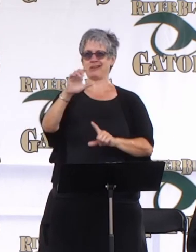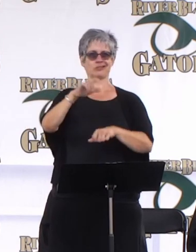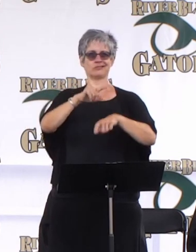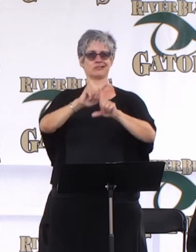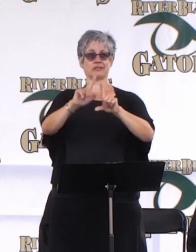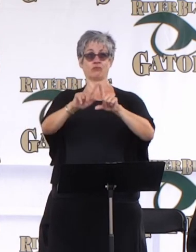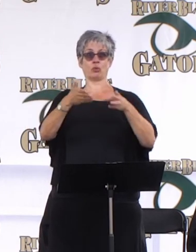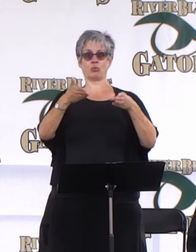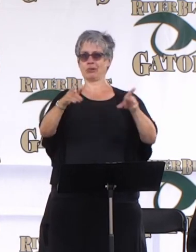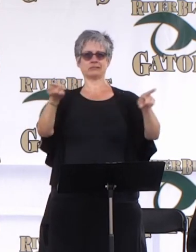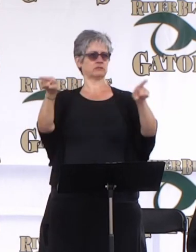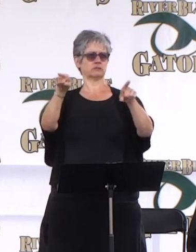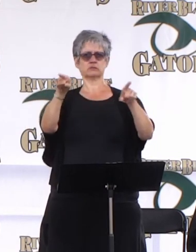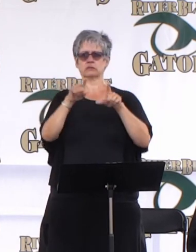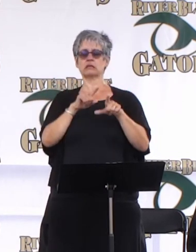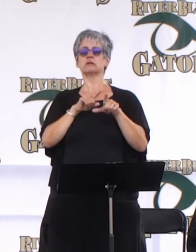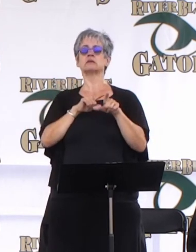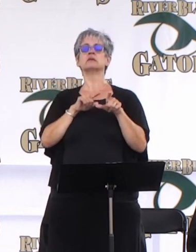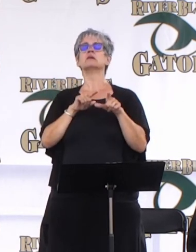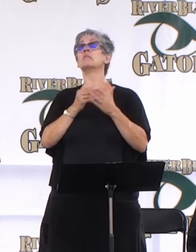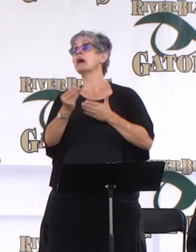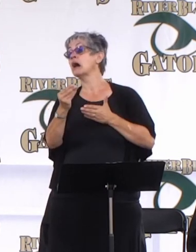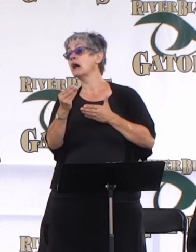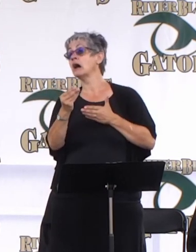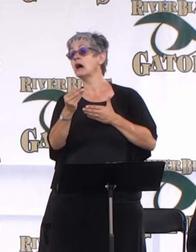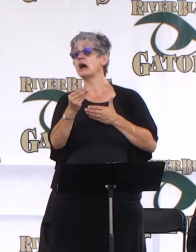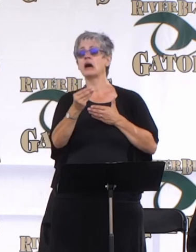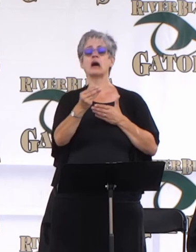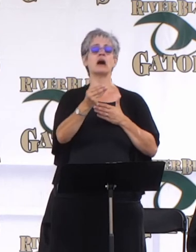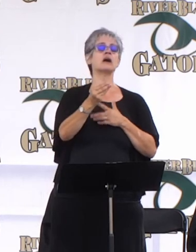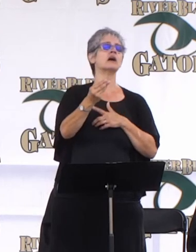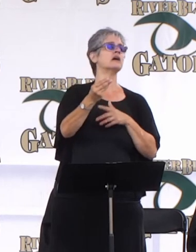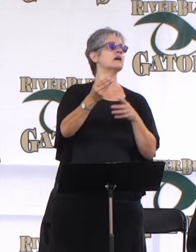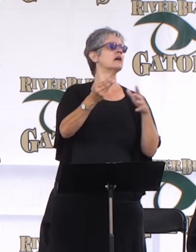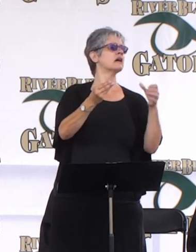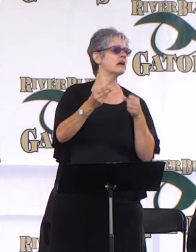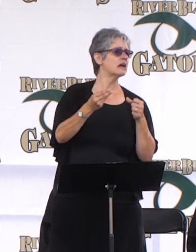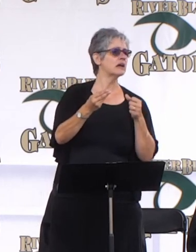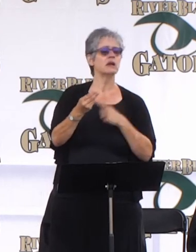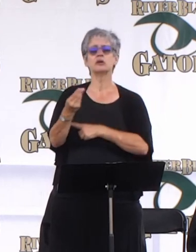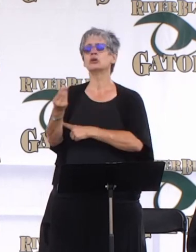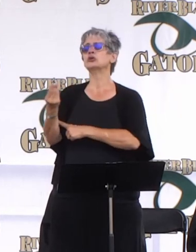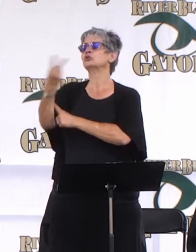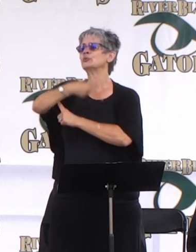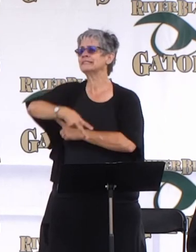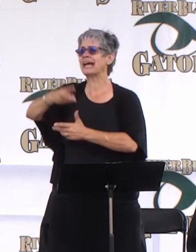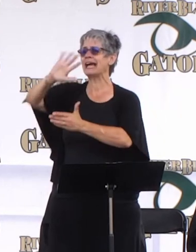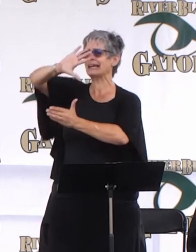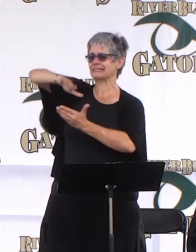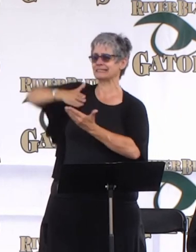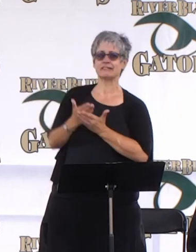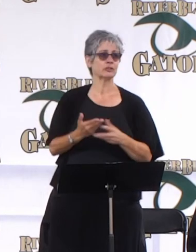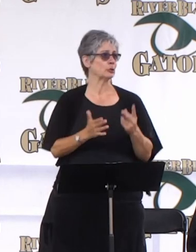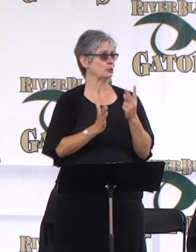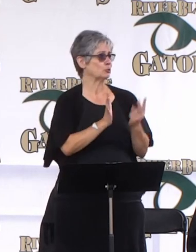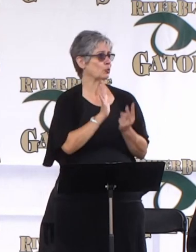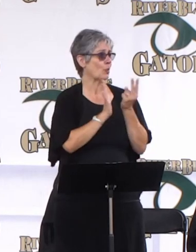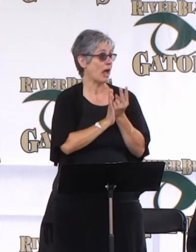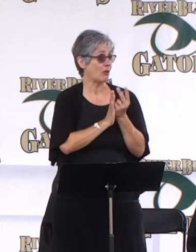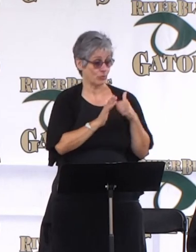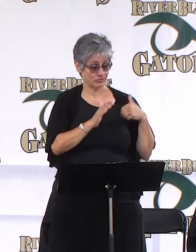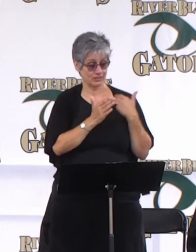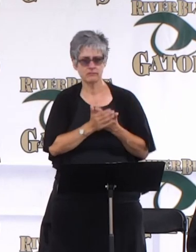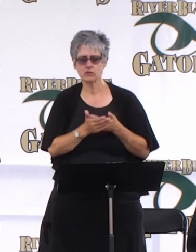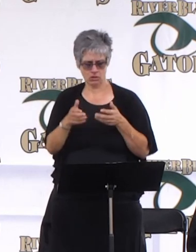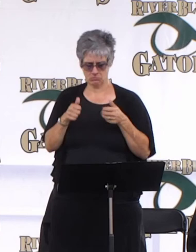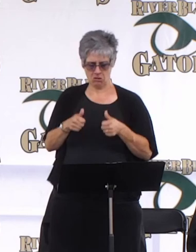once. Buy this, get that, 2-day delivery, well, what about 2-hour delivery? the world at your